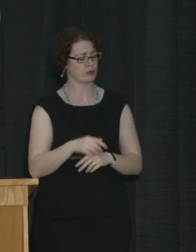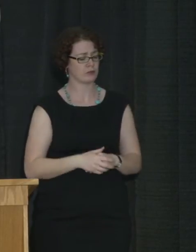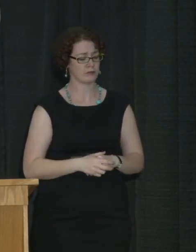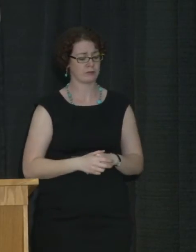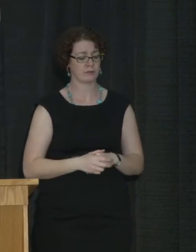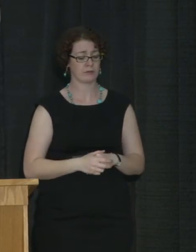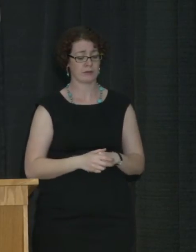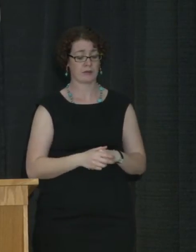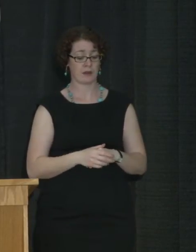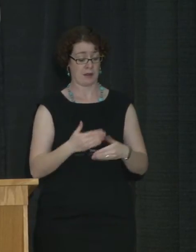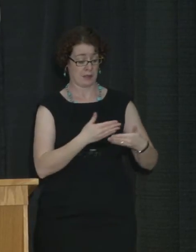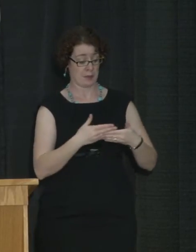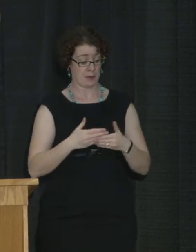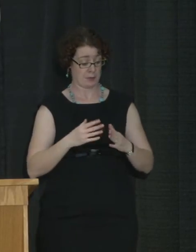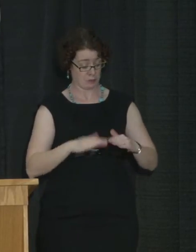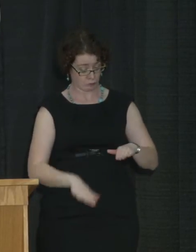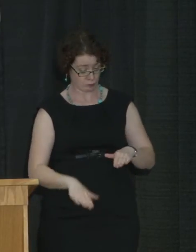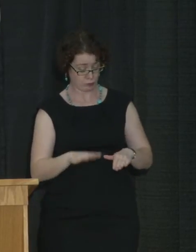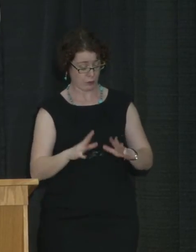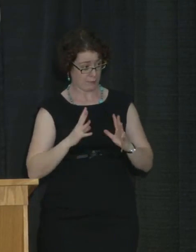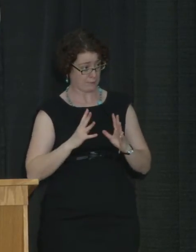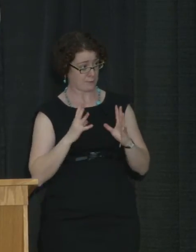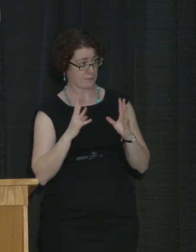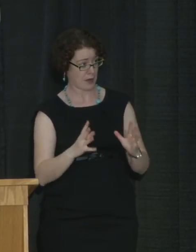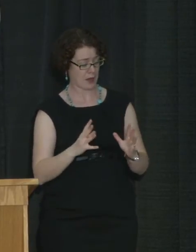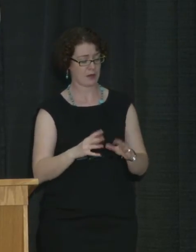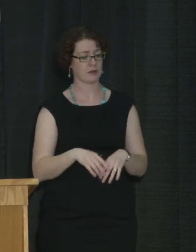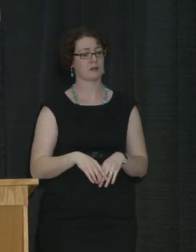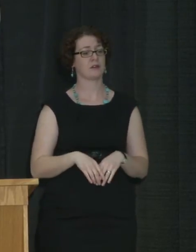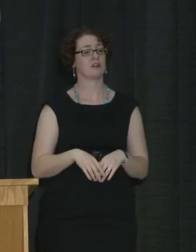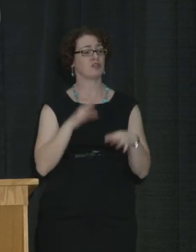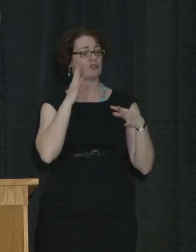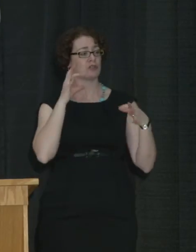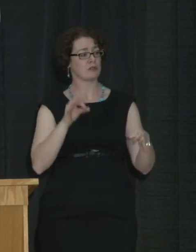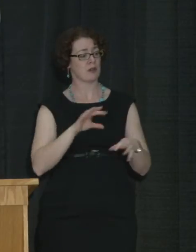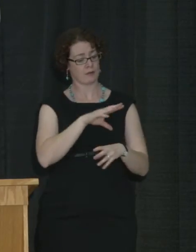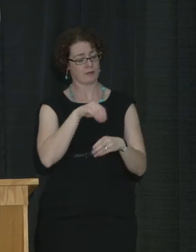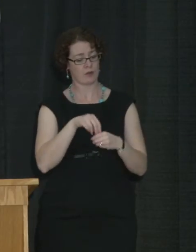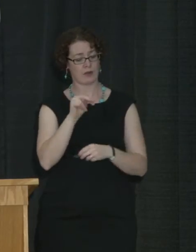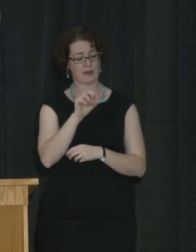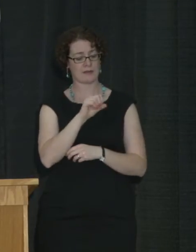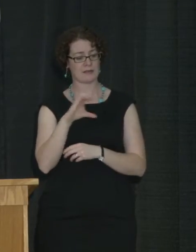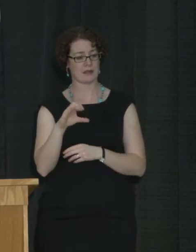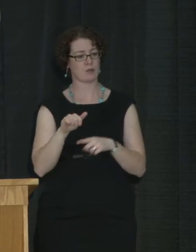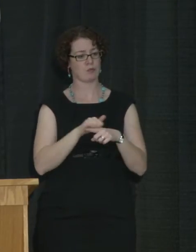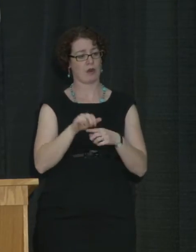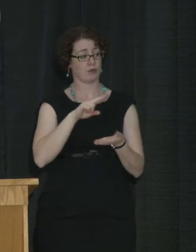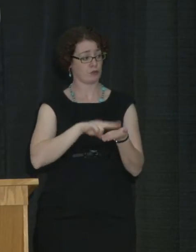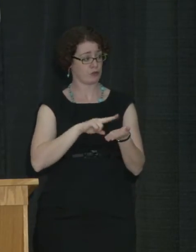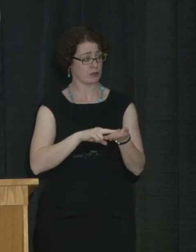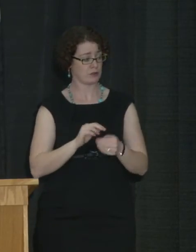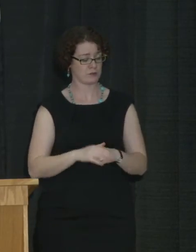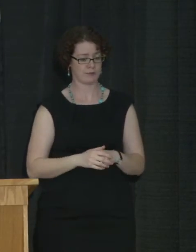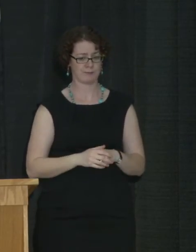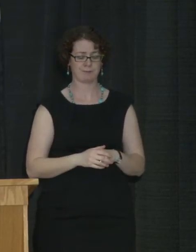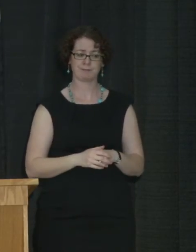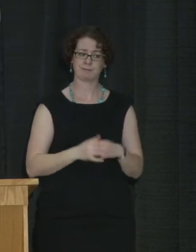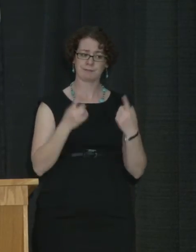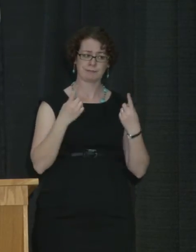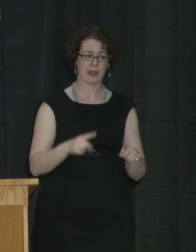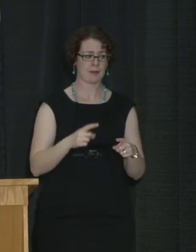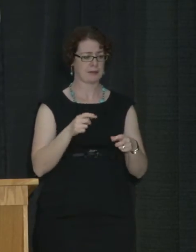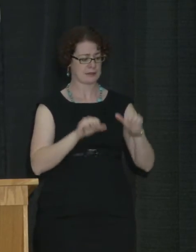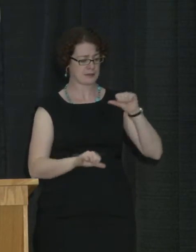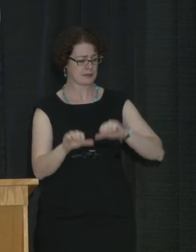As soon as her baby boy was stabilized, Gabrielle looked into the practical nursing program at NSCC. But she didn't have the